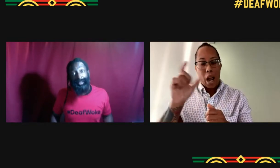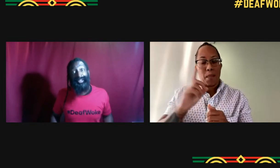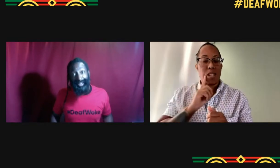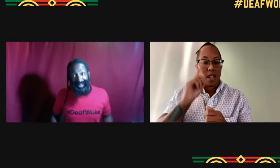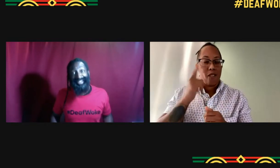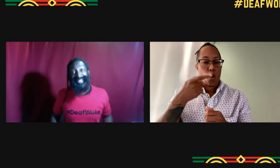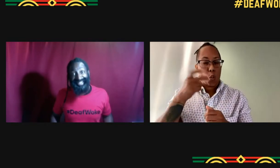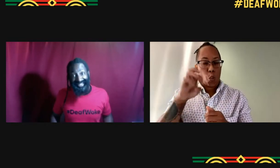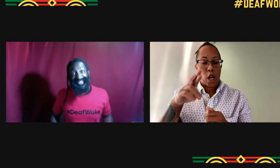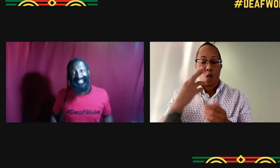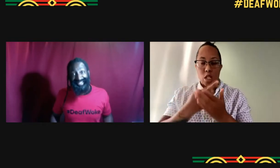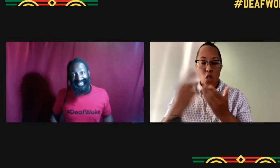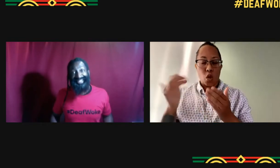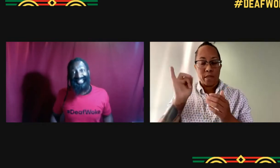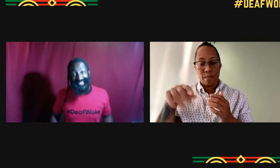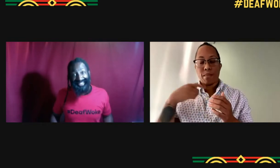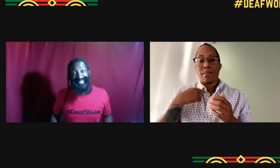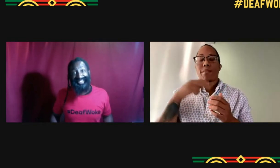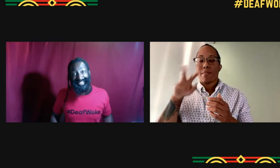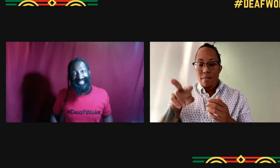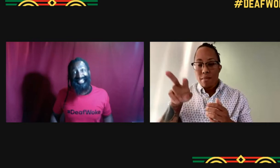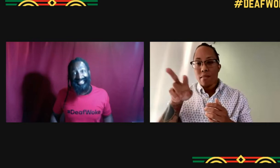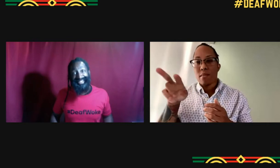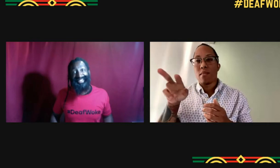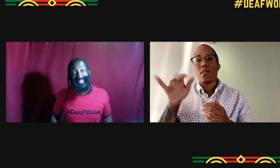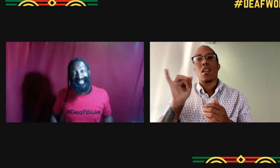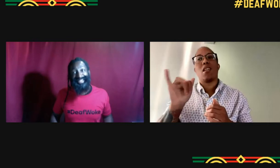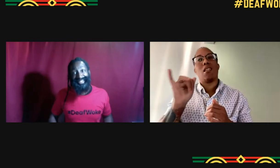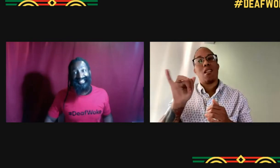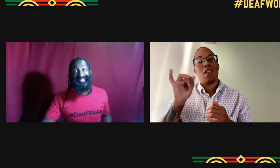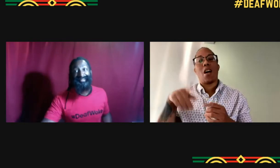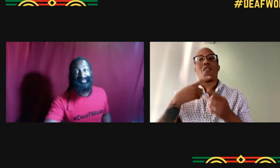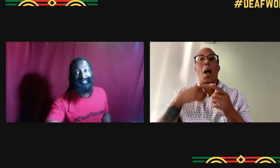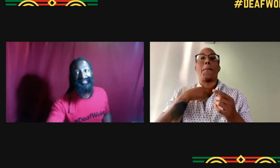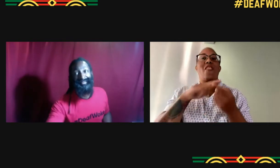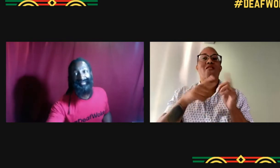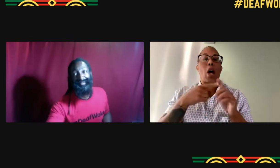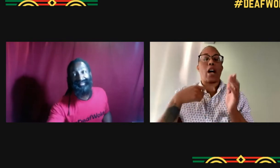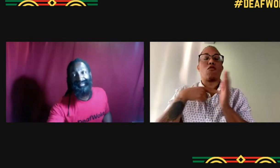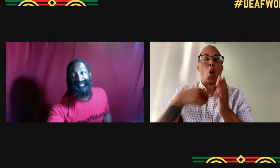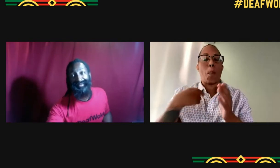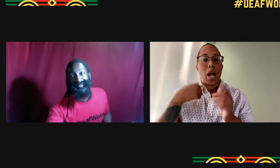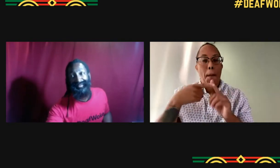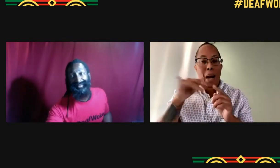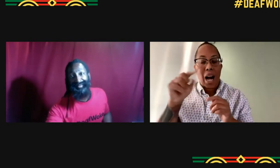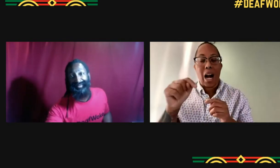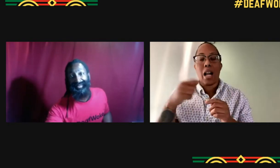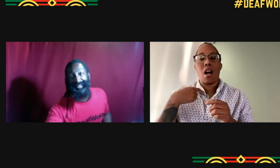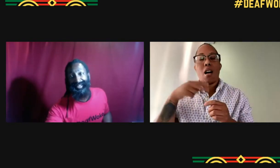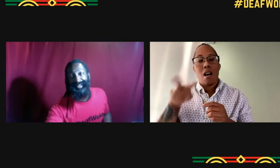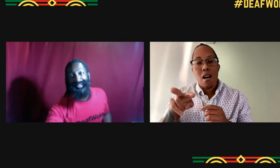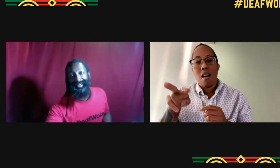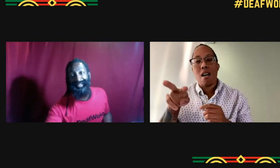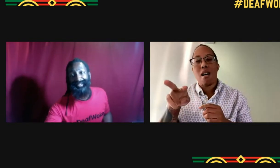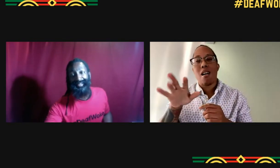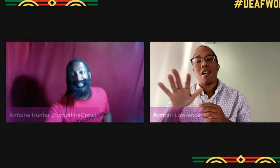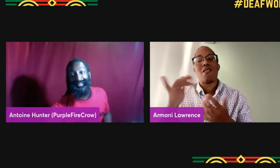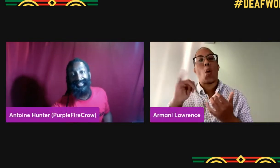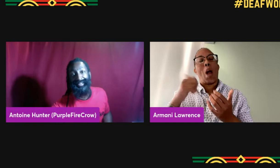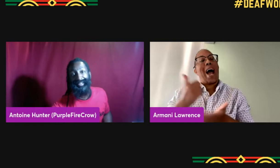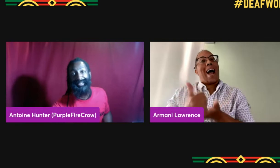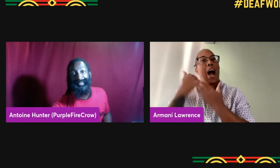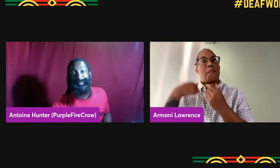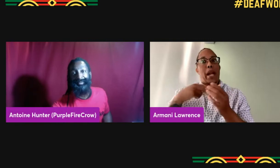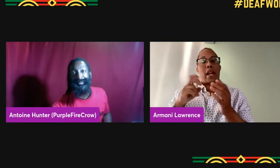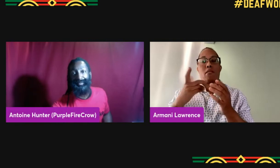been following their Instagram, Deaf Queer Resource Center, and their various postings and information. A friend of mine had